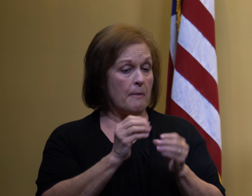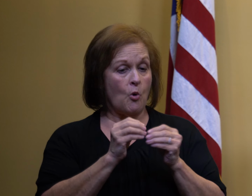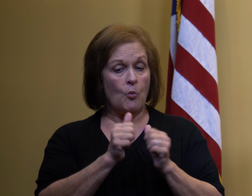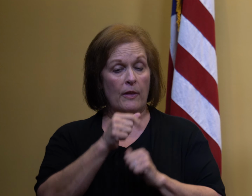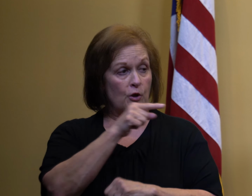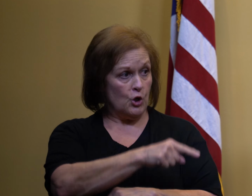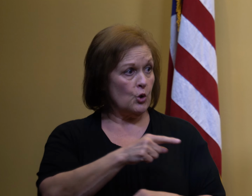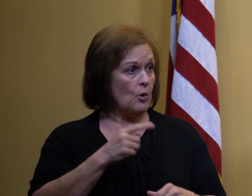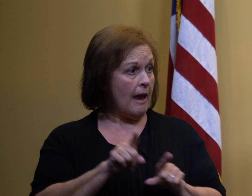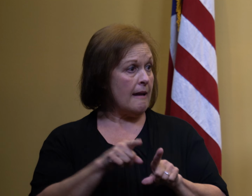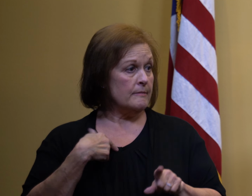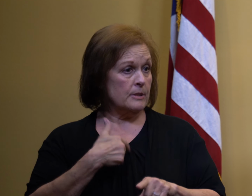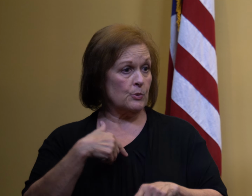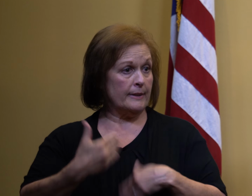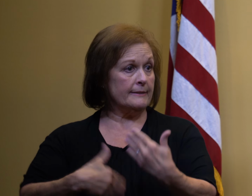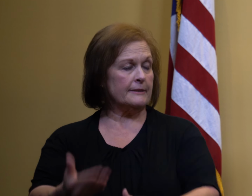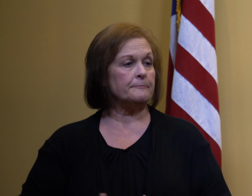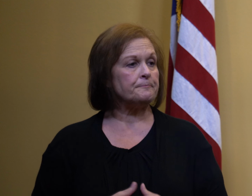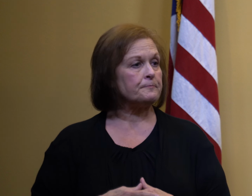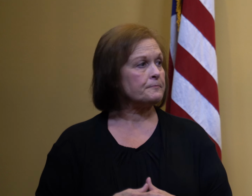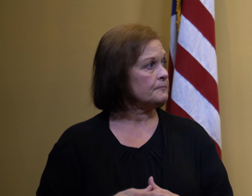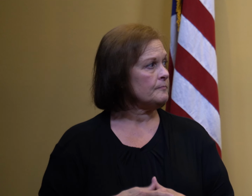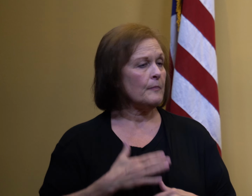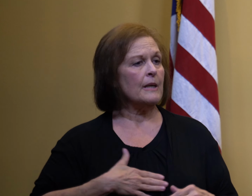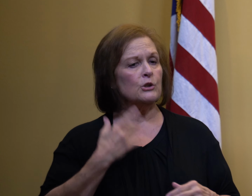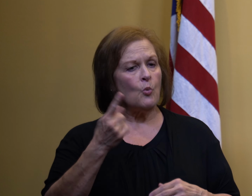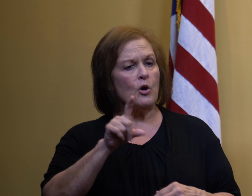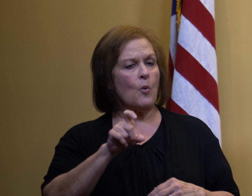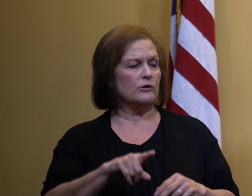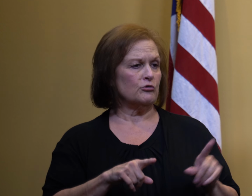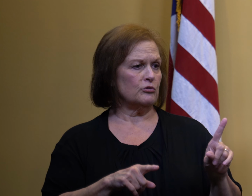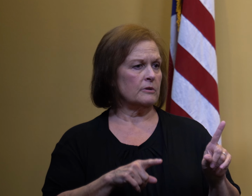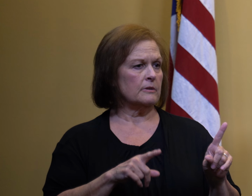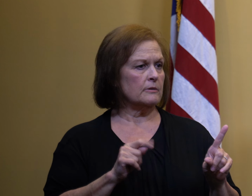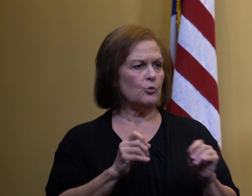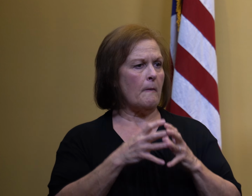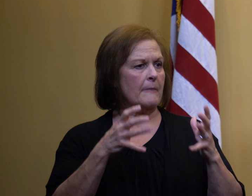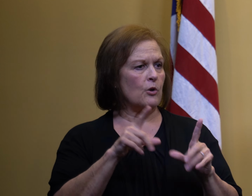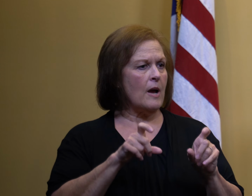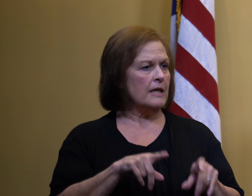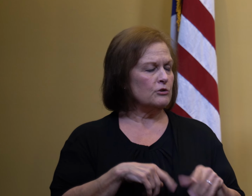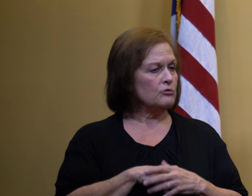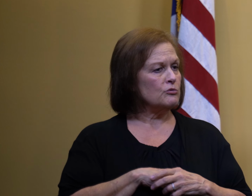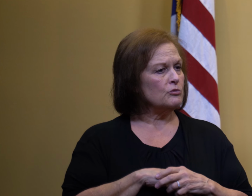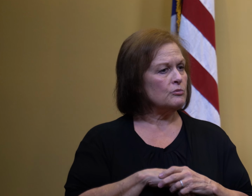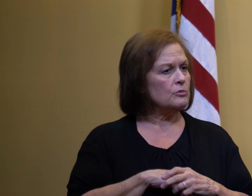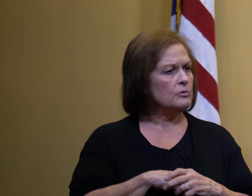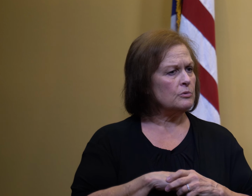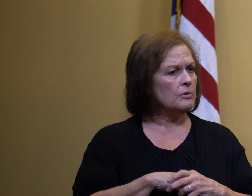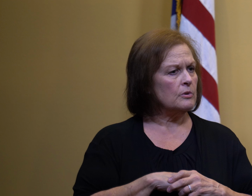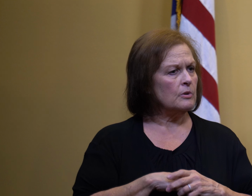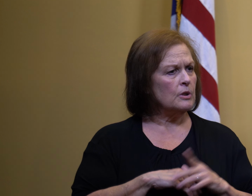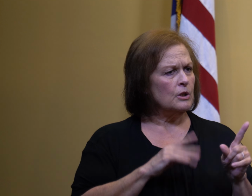you as we move through it. Sophie, can please let's stick to one question and one follow-up. Sophie with the advocate. Thank you. I'm wondering